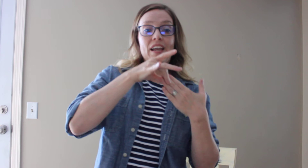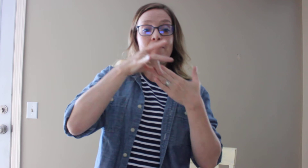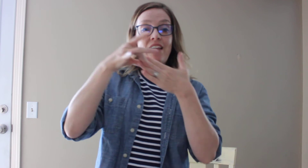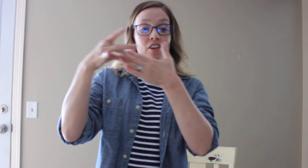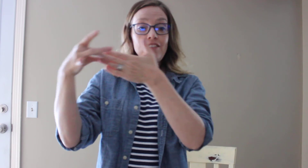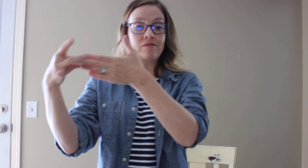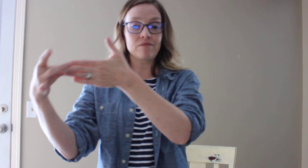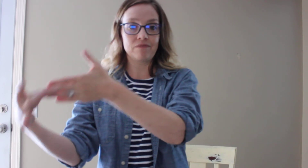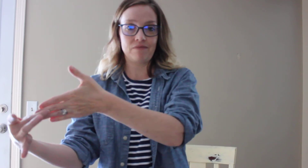waymaker,